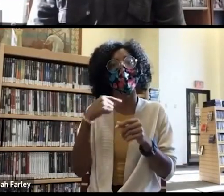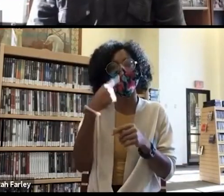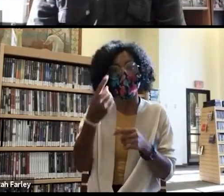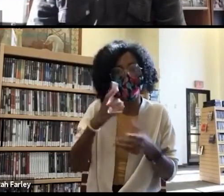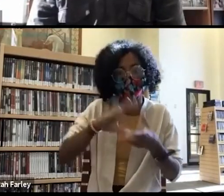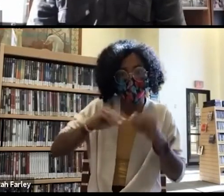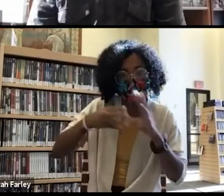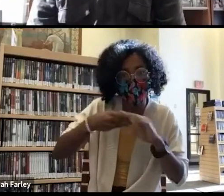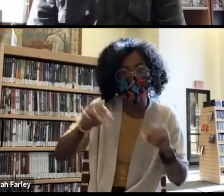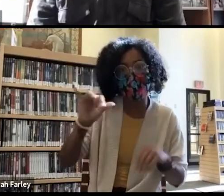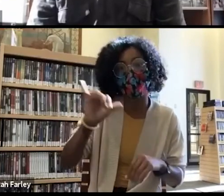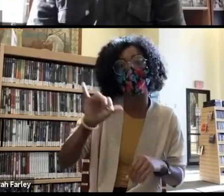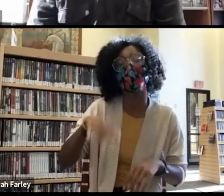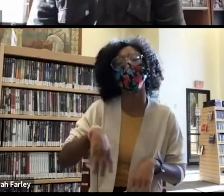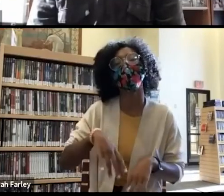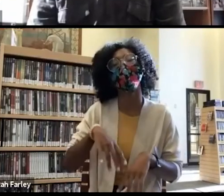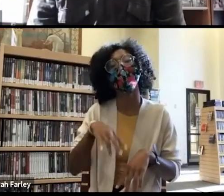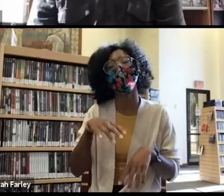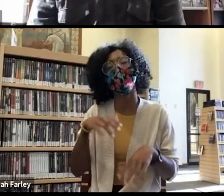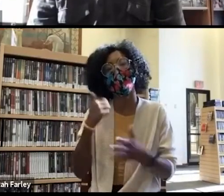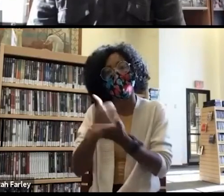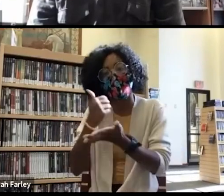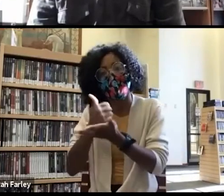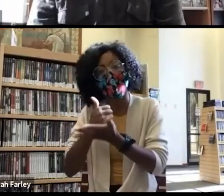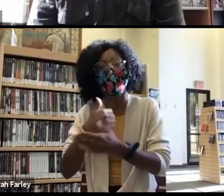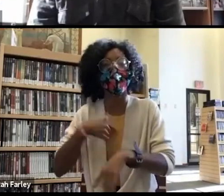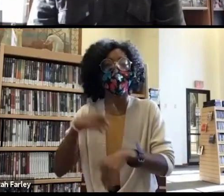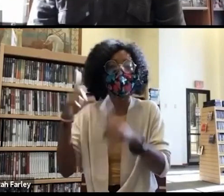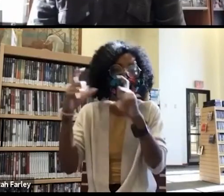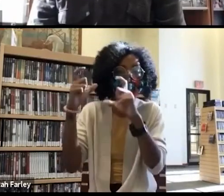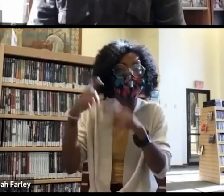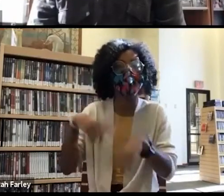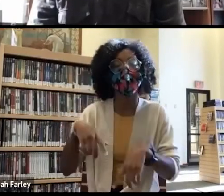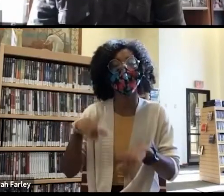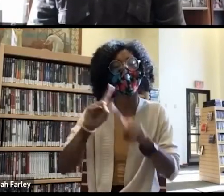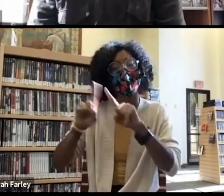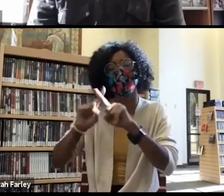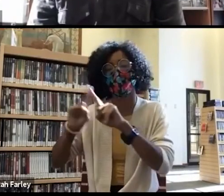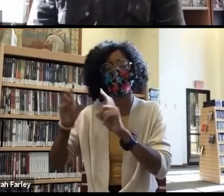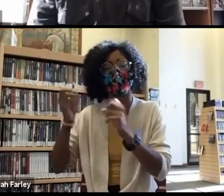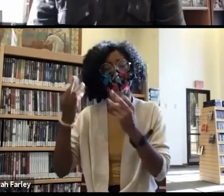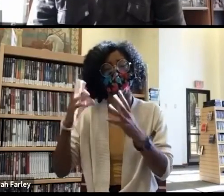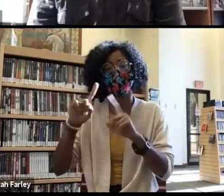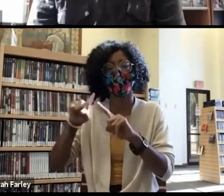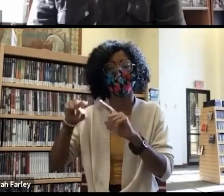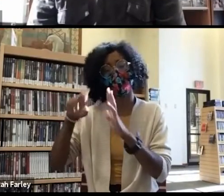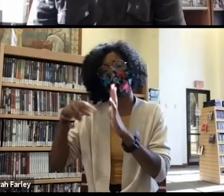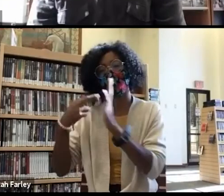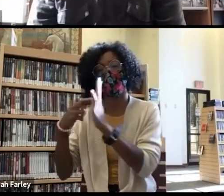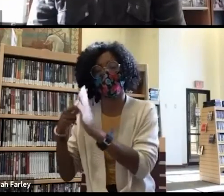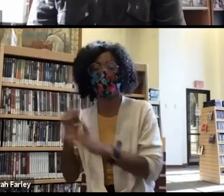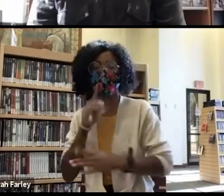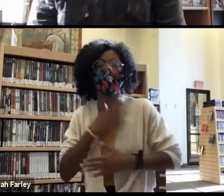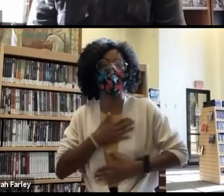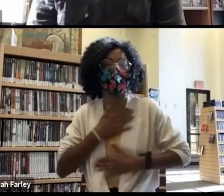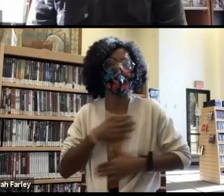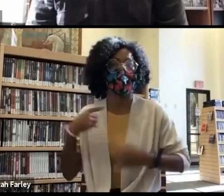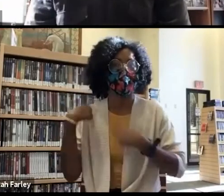We do ASL storytelling. I help with taking pictures. I have a variety of different roles